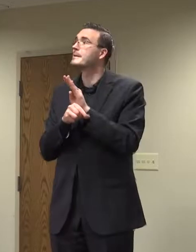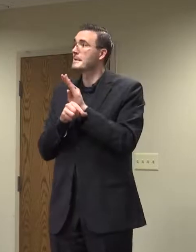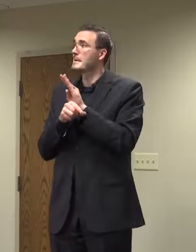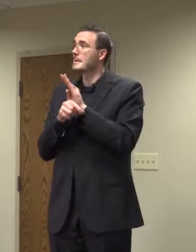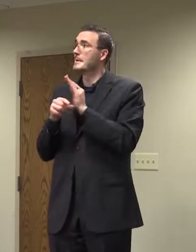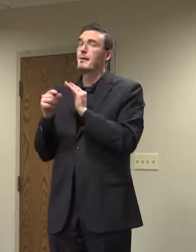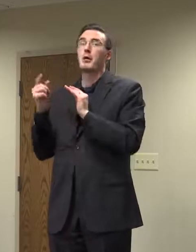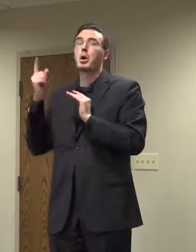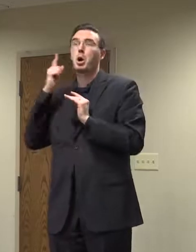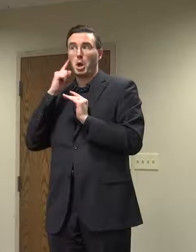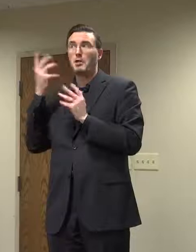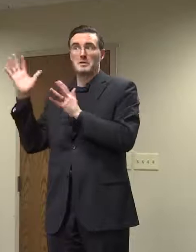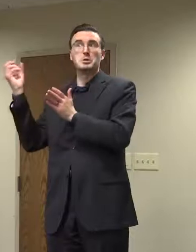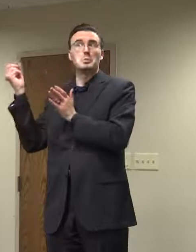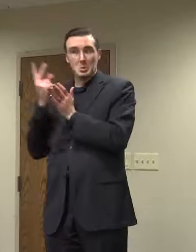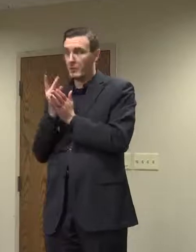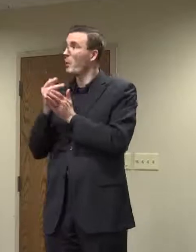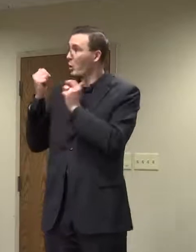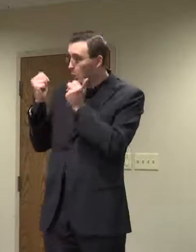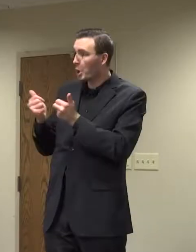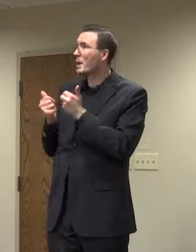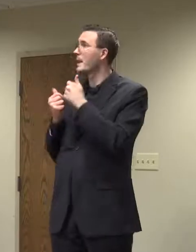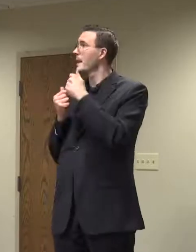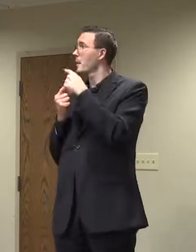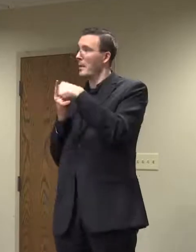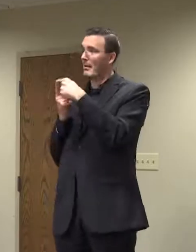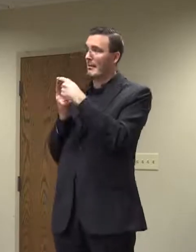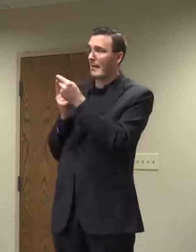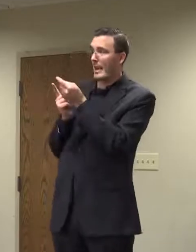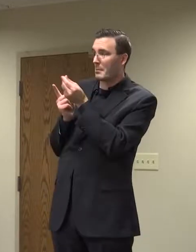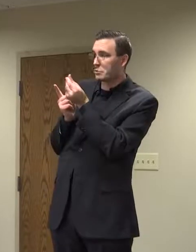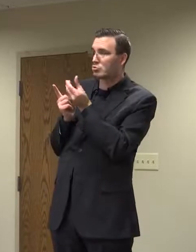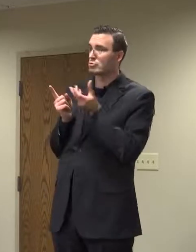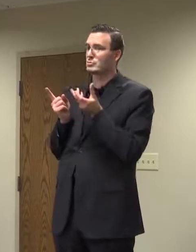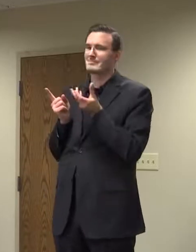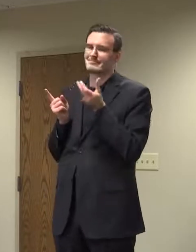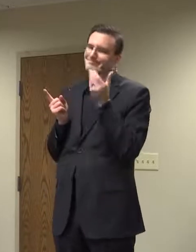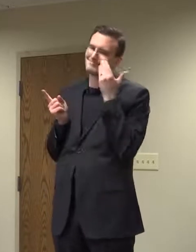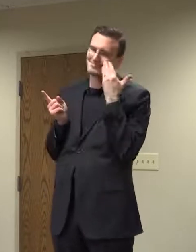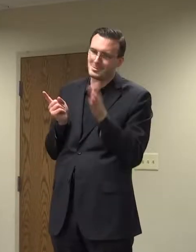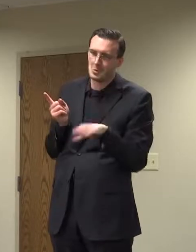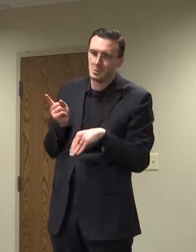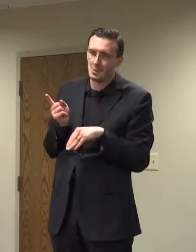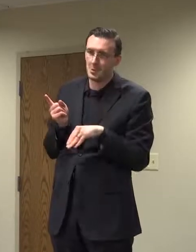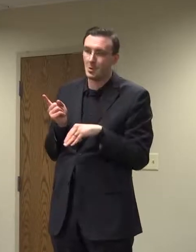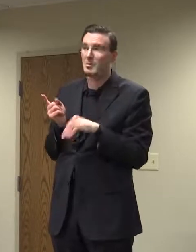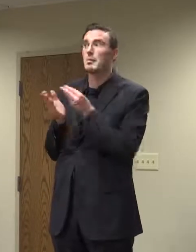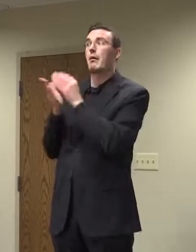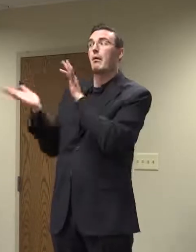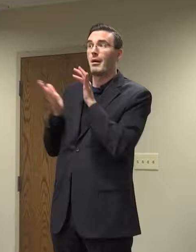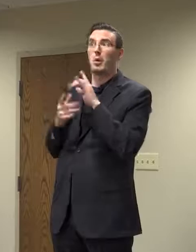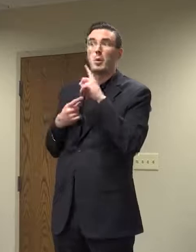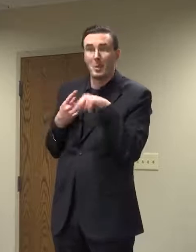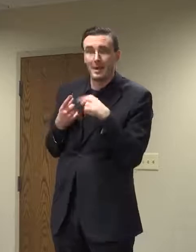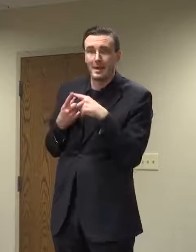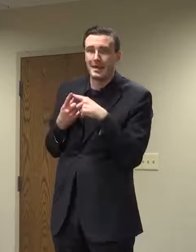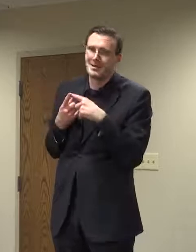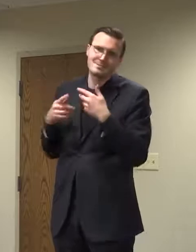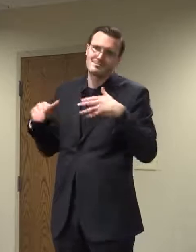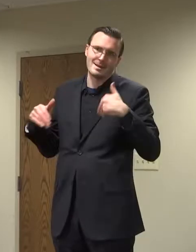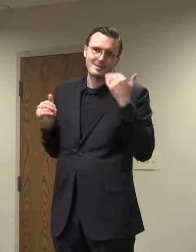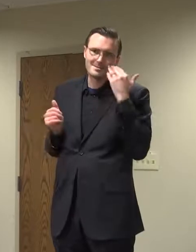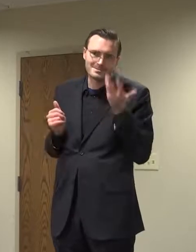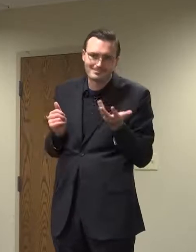grant. We just have not been notified of the amount that we've received and when we'll actually have those dollars. But the second we do,